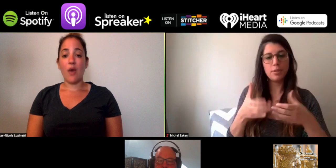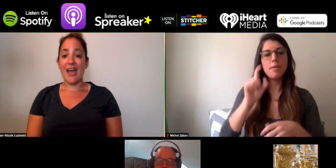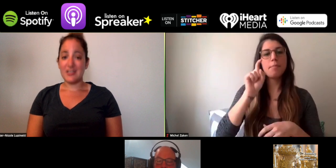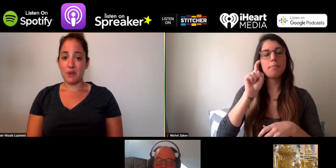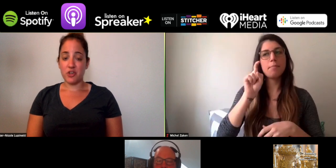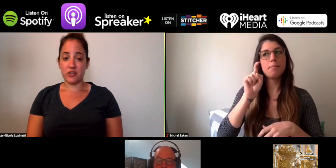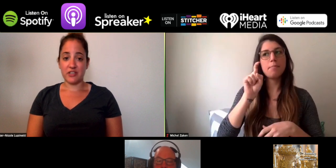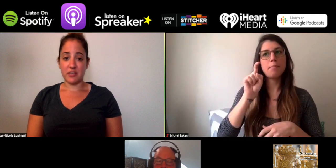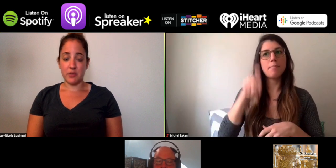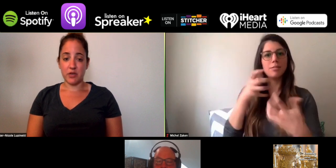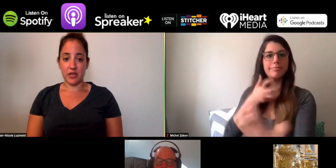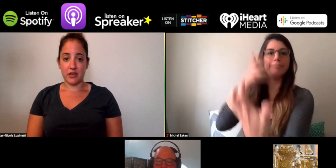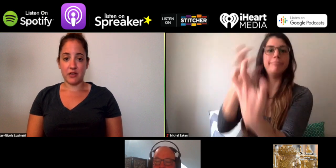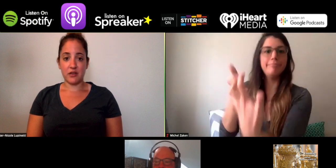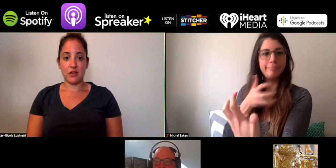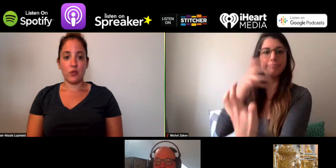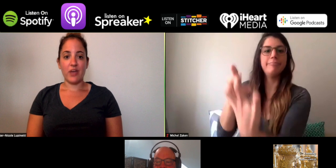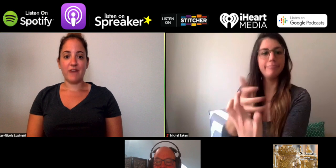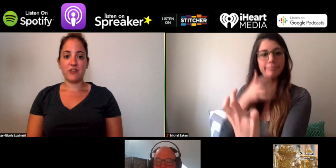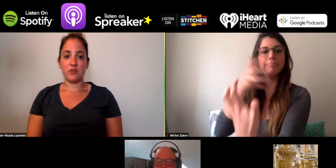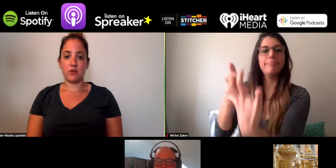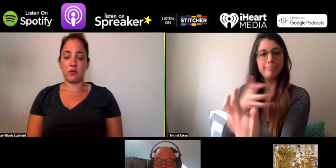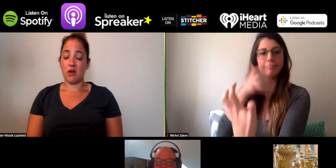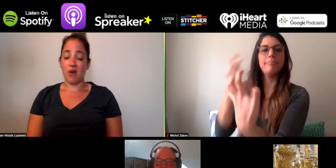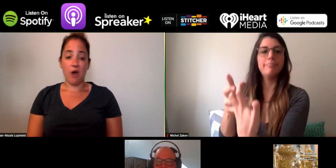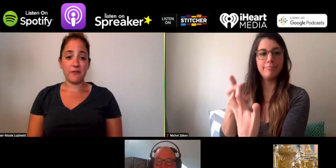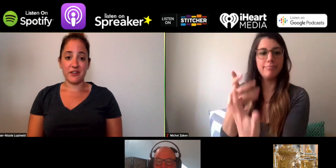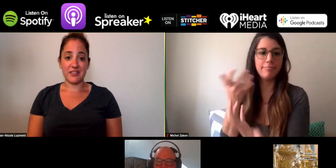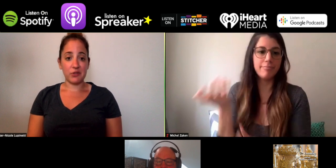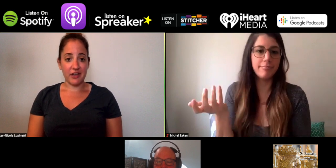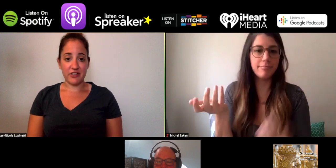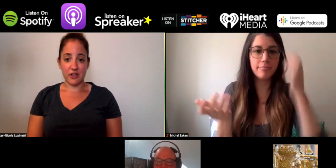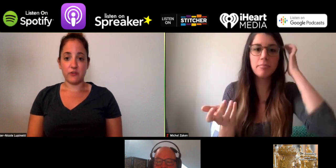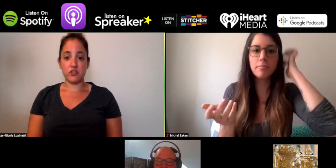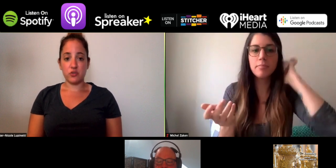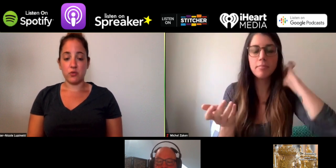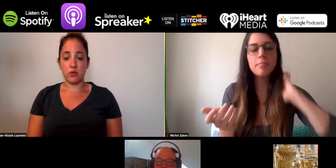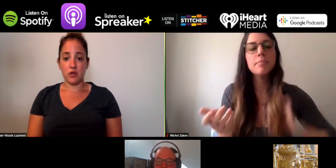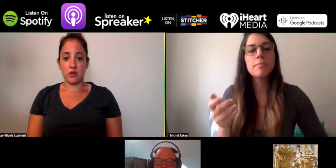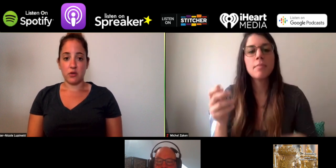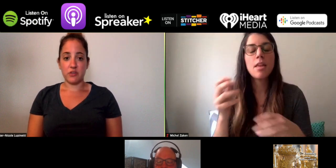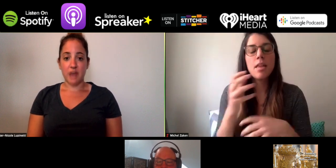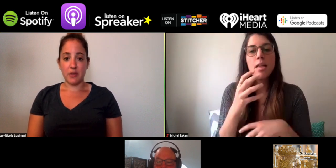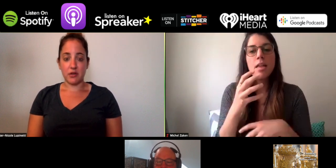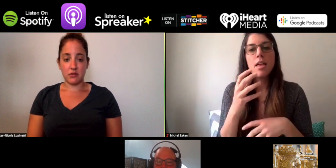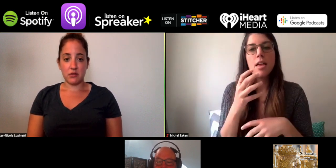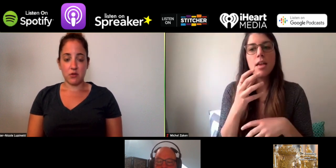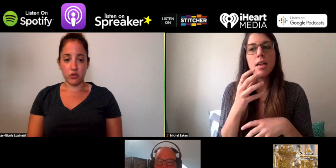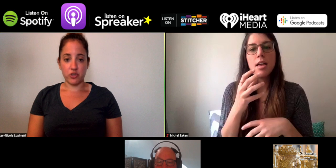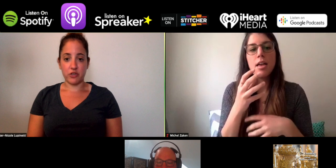So as a marginalized community, we have to often assimilate ourselves to, you know, the